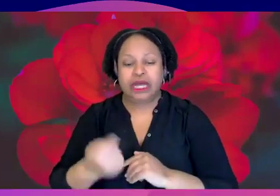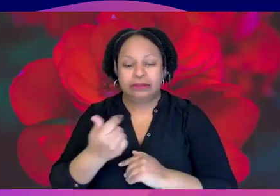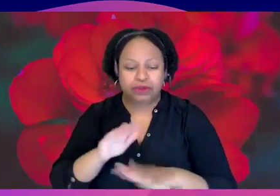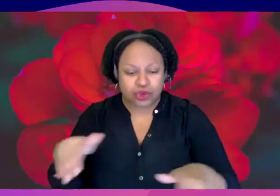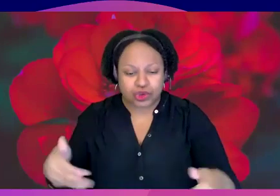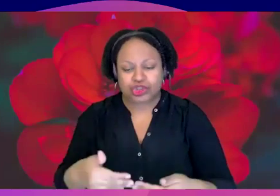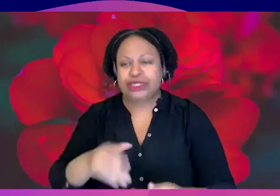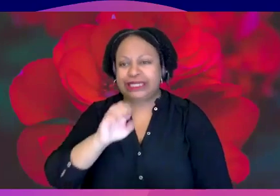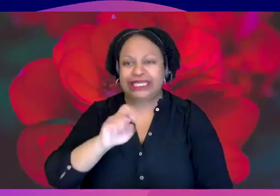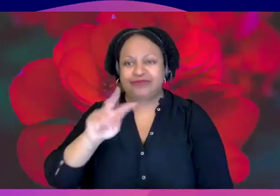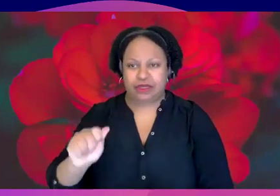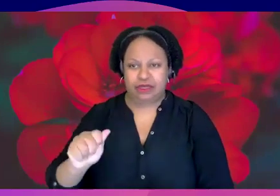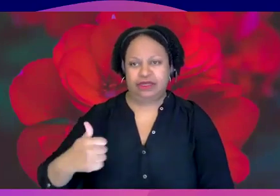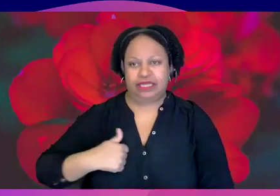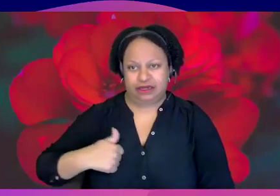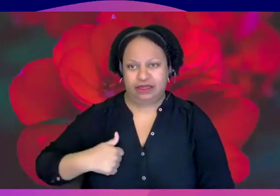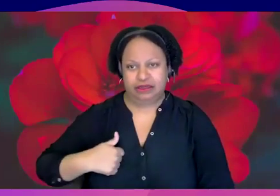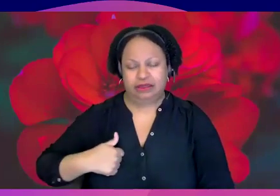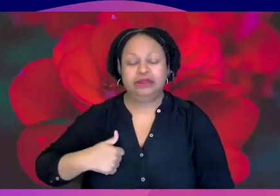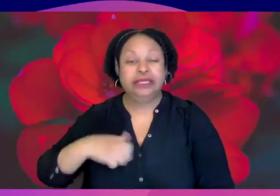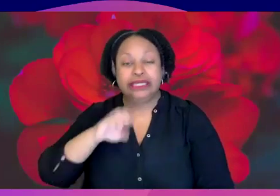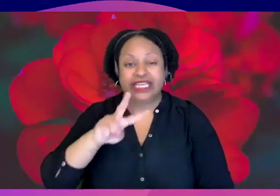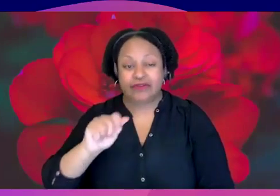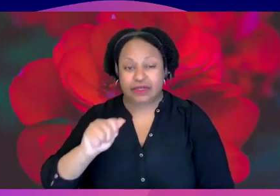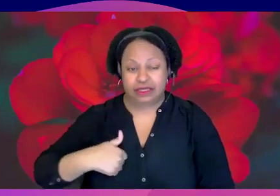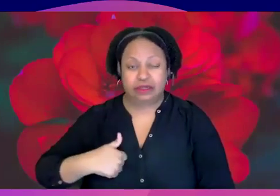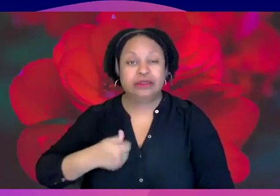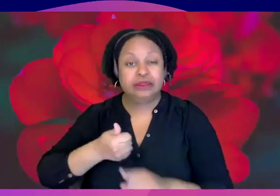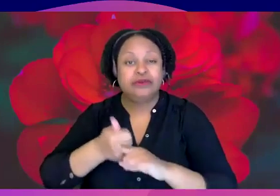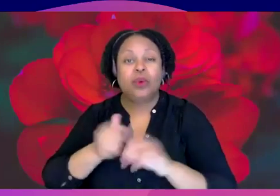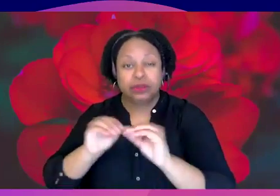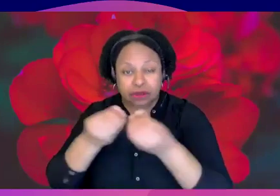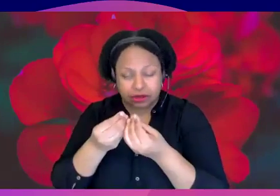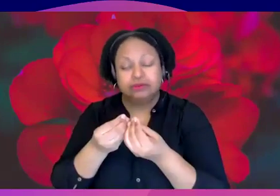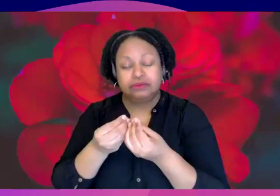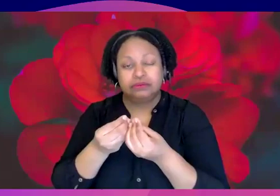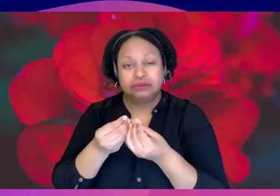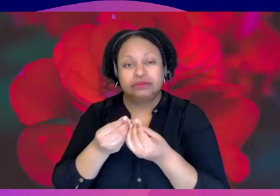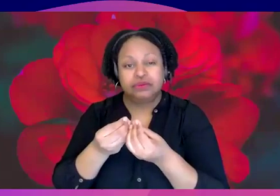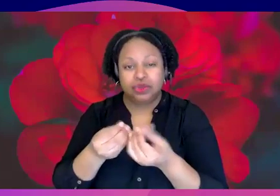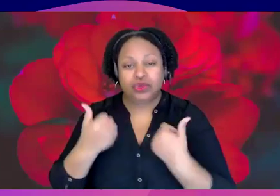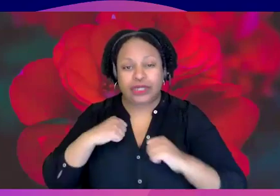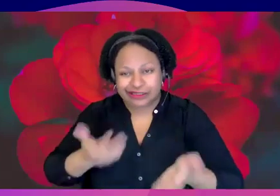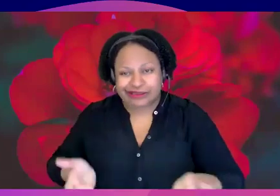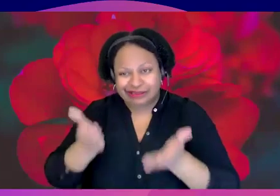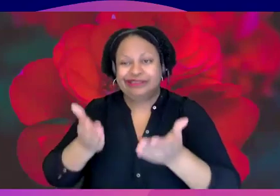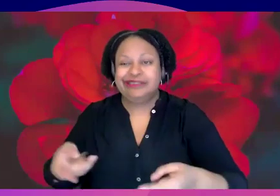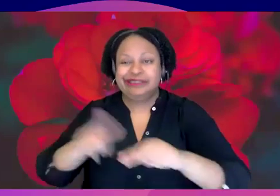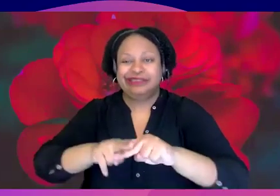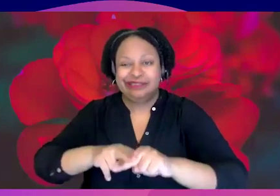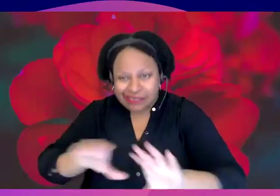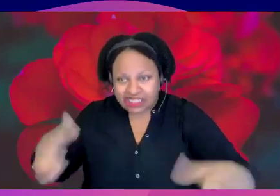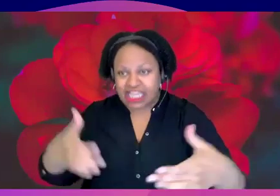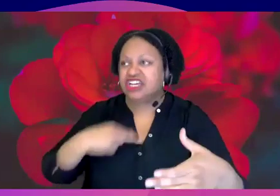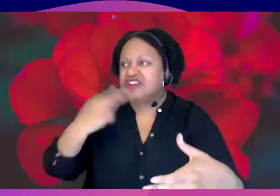into who we are. EVA Canada is an organization that works to amplify the collective voice